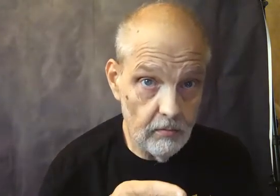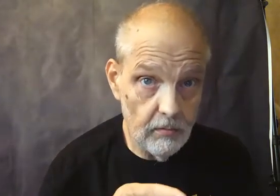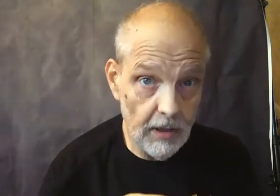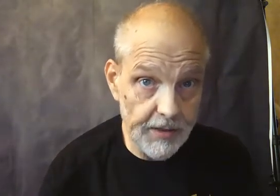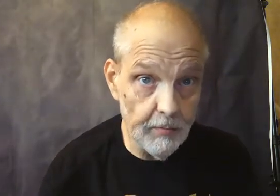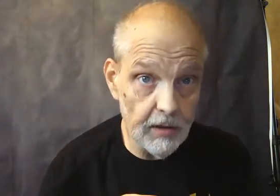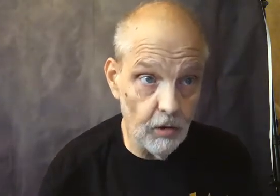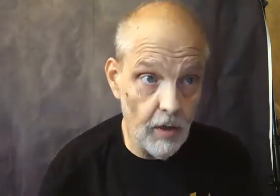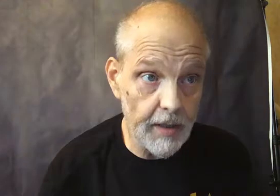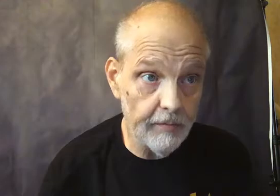a statement, you are deaf.